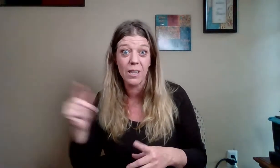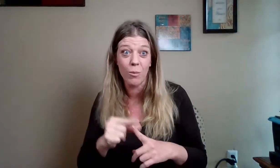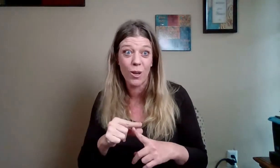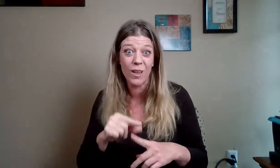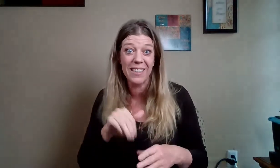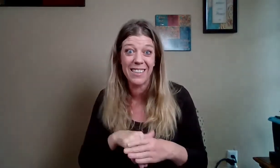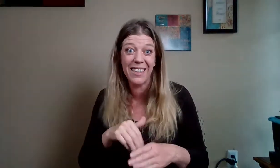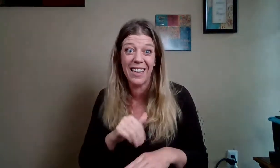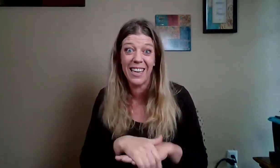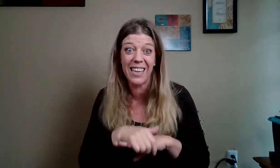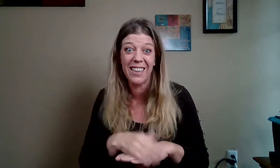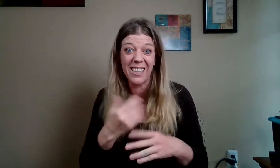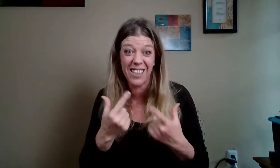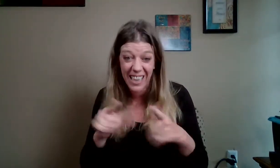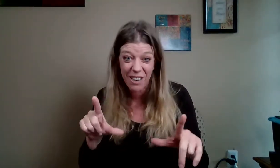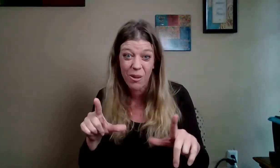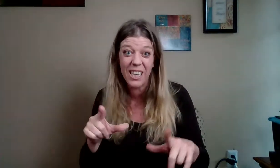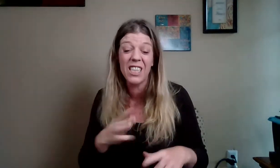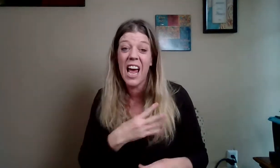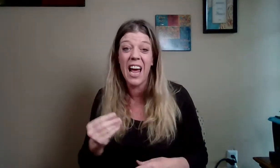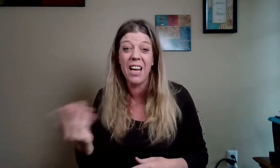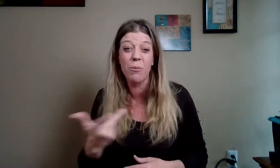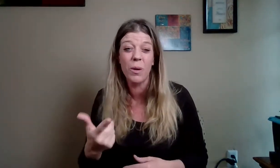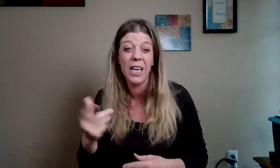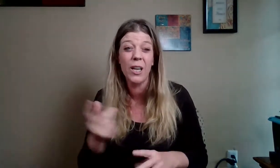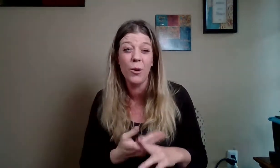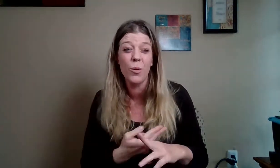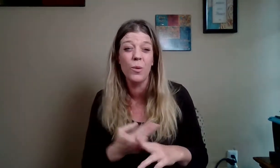750,000 words in the English language, and we use